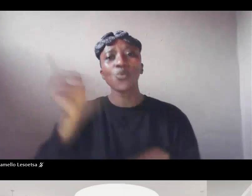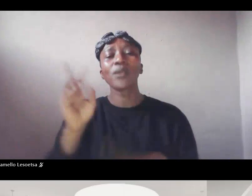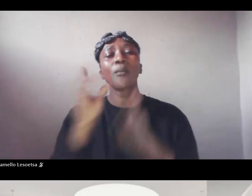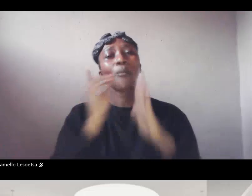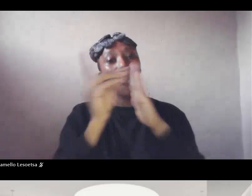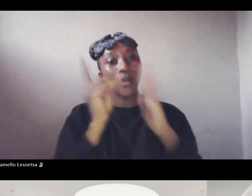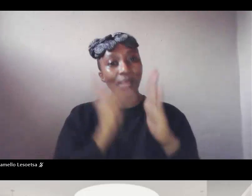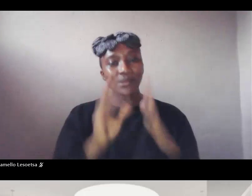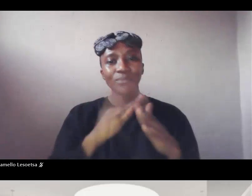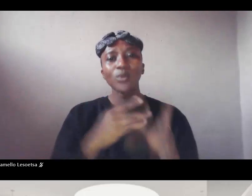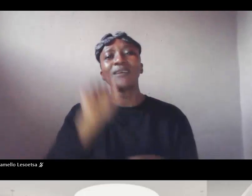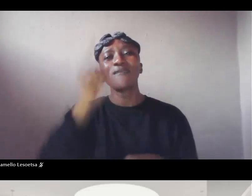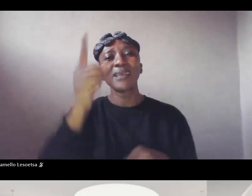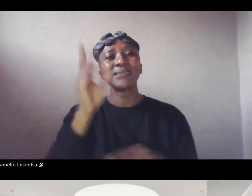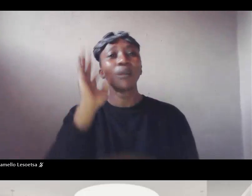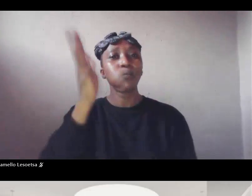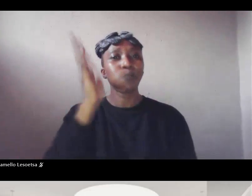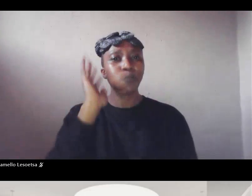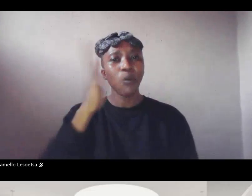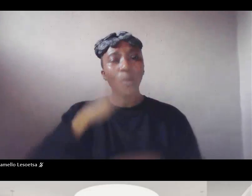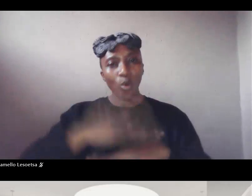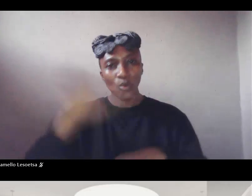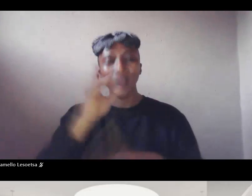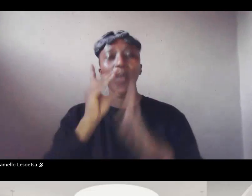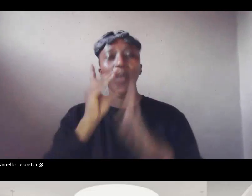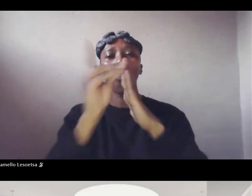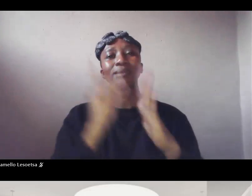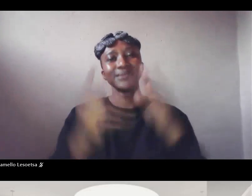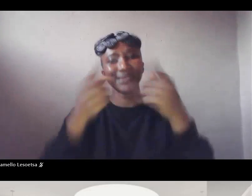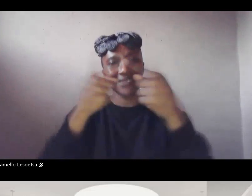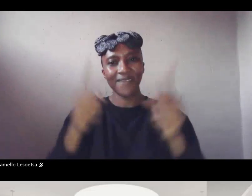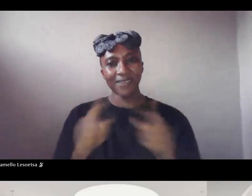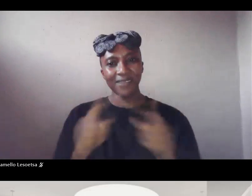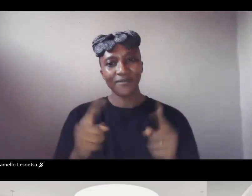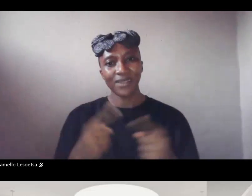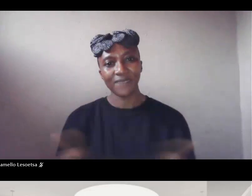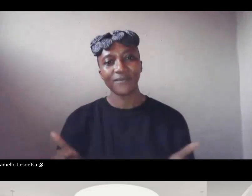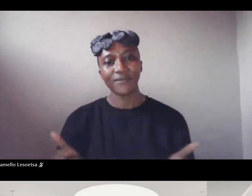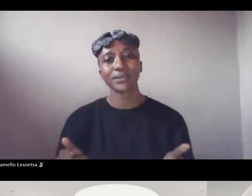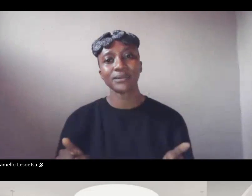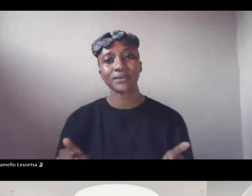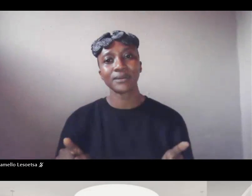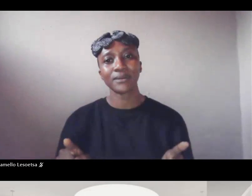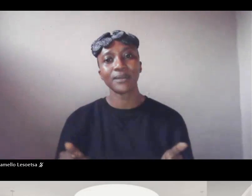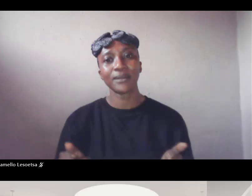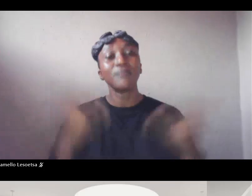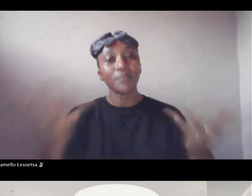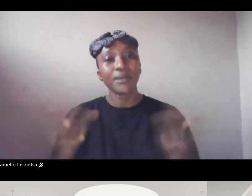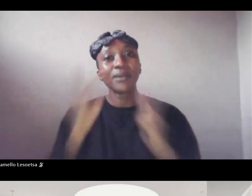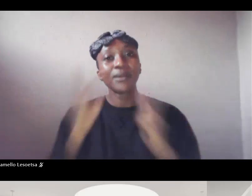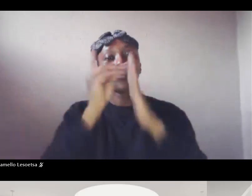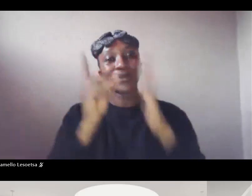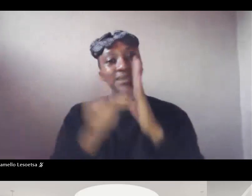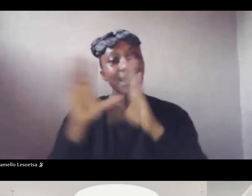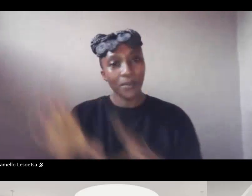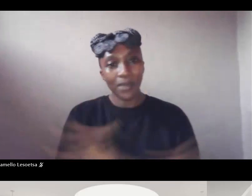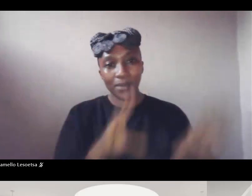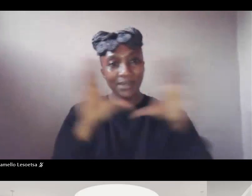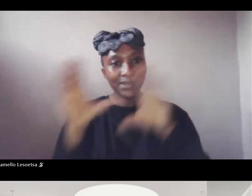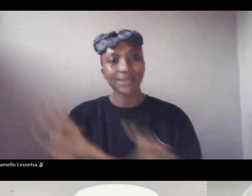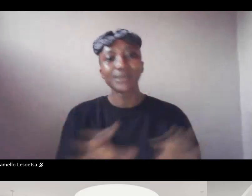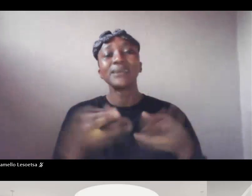because if people don't understand the policy, implementation is at risk. The right implementation is